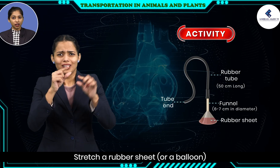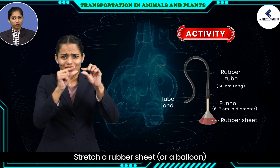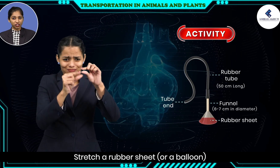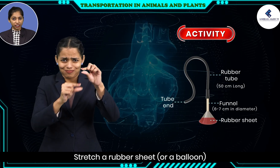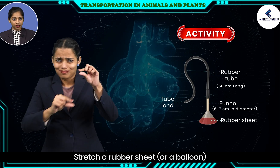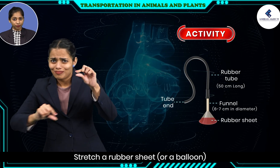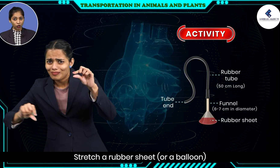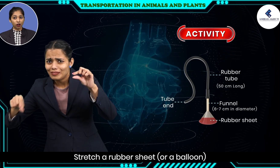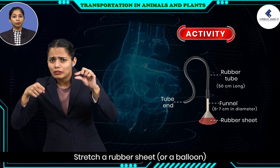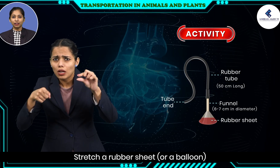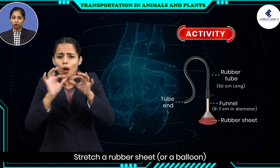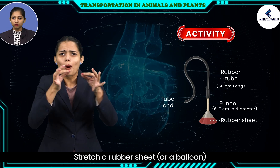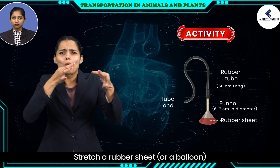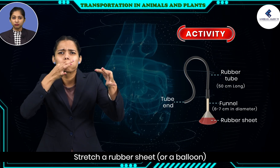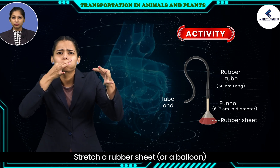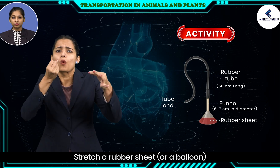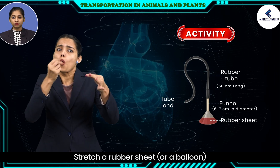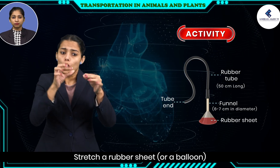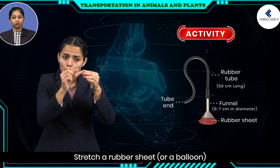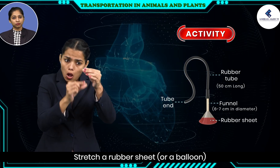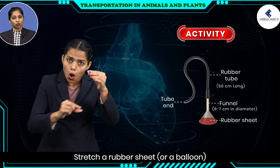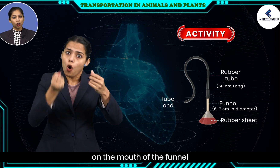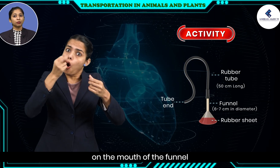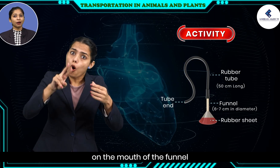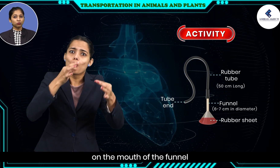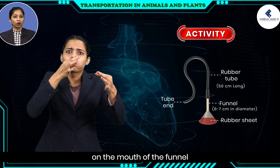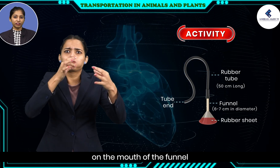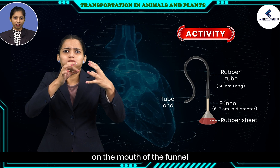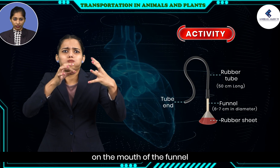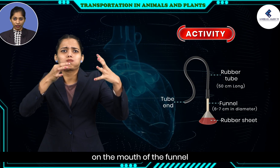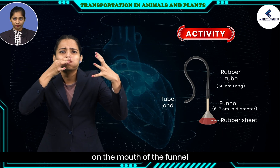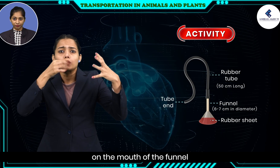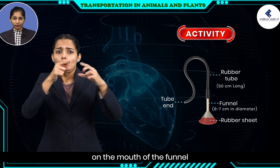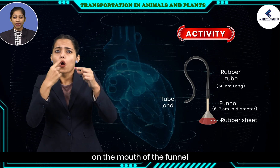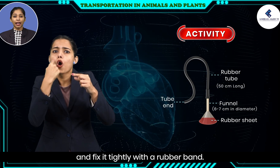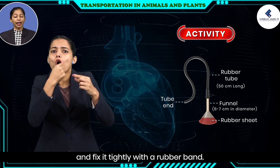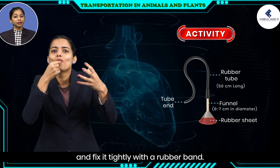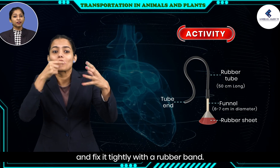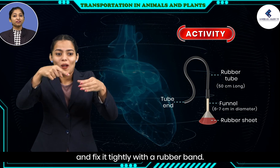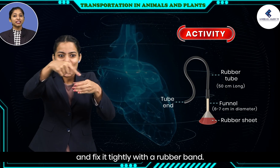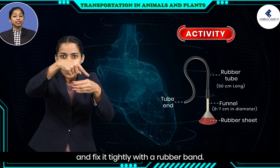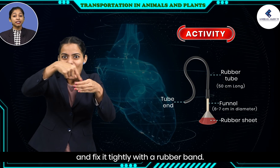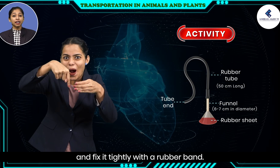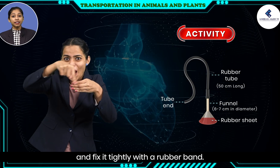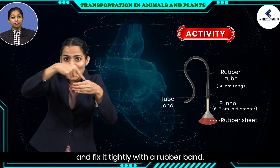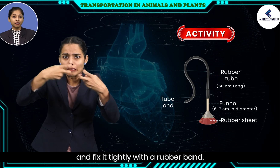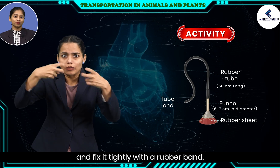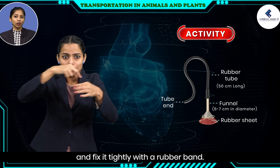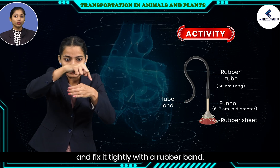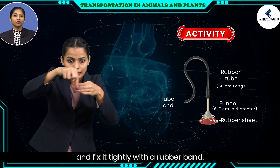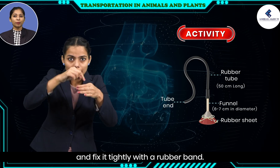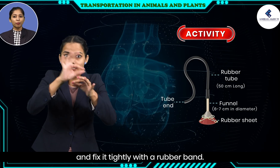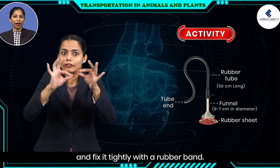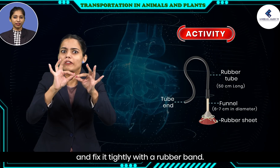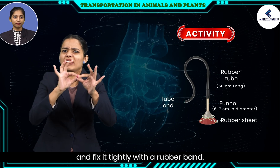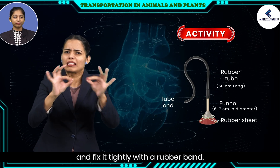Stretch a rubber sheet or a balloon on the mouth of the funnel and fix it tightly